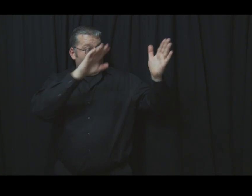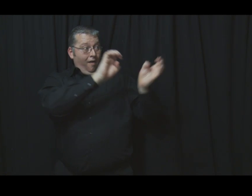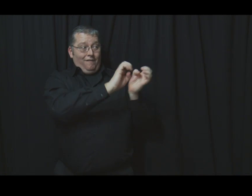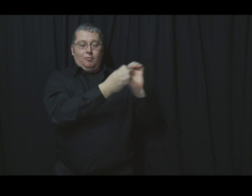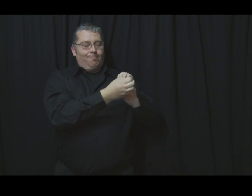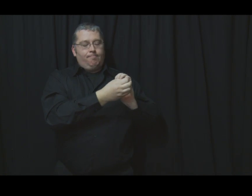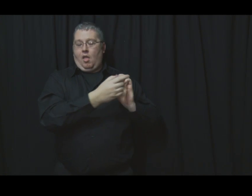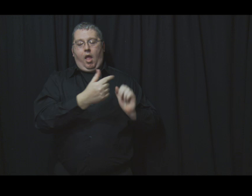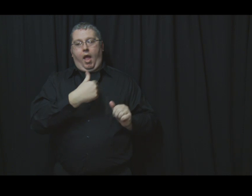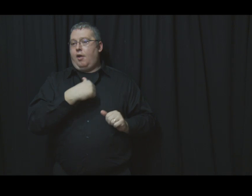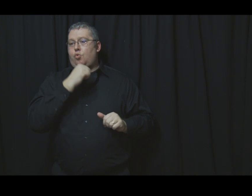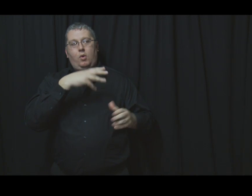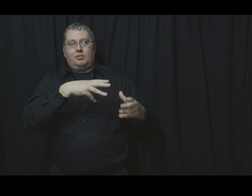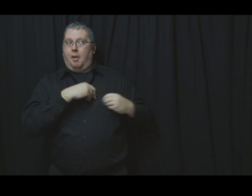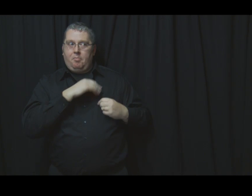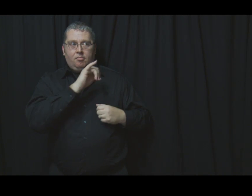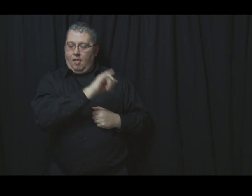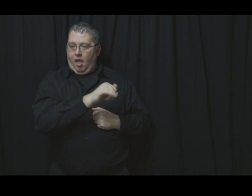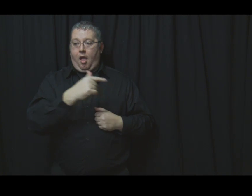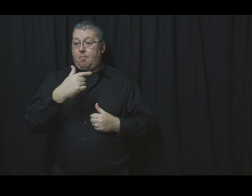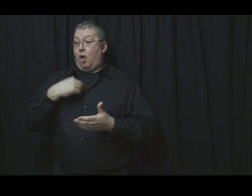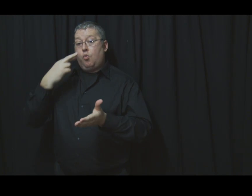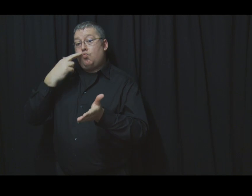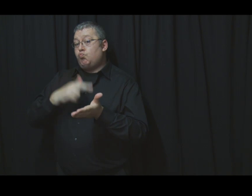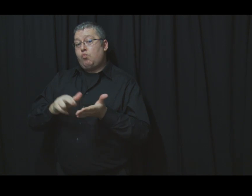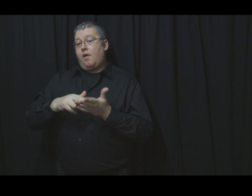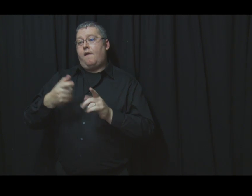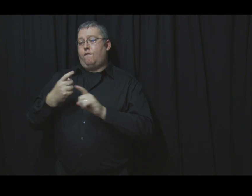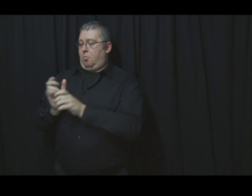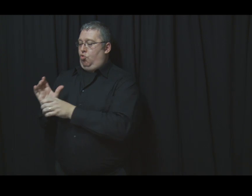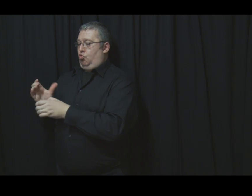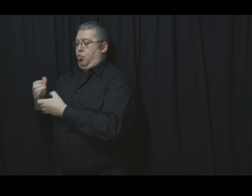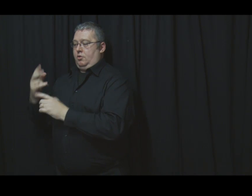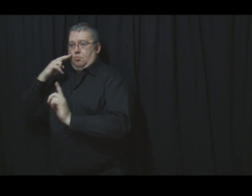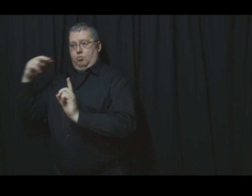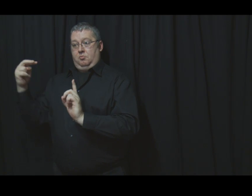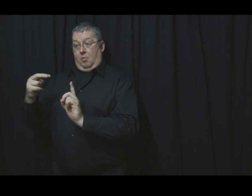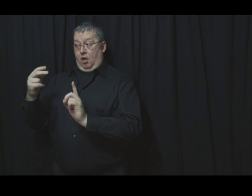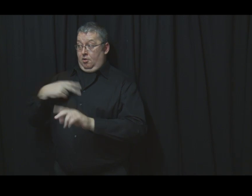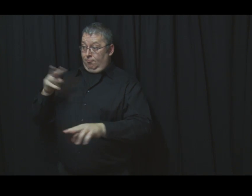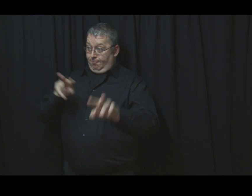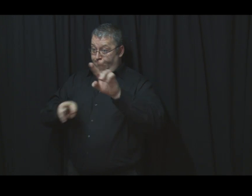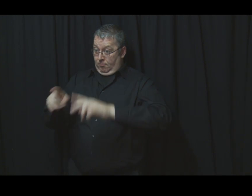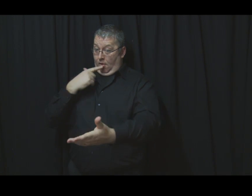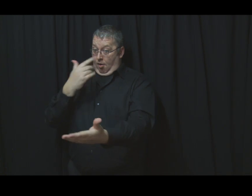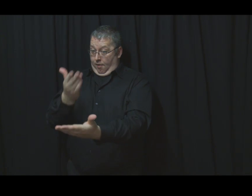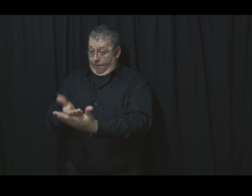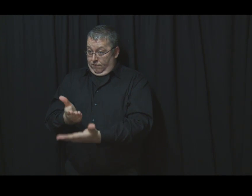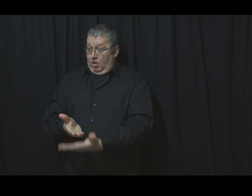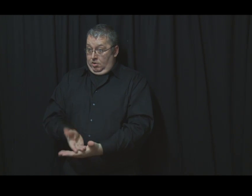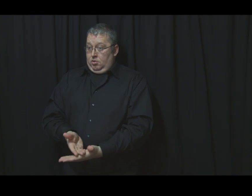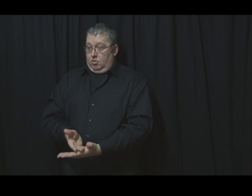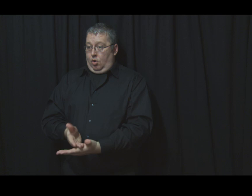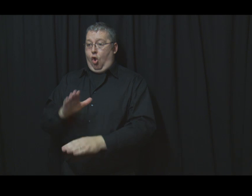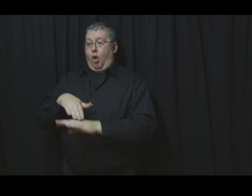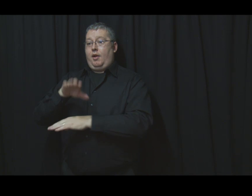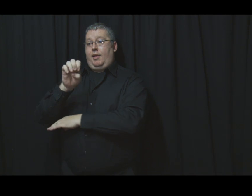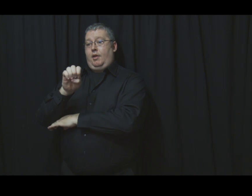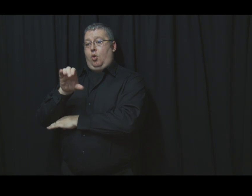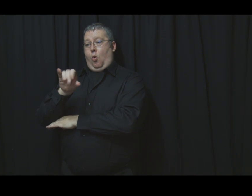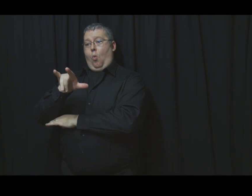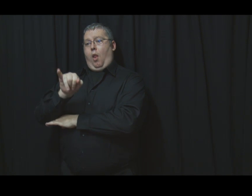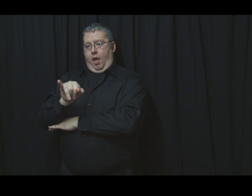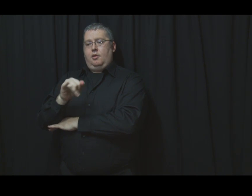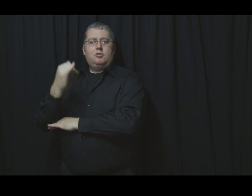that position, and I do my research from a creation perspective. When I look at the evidence that people cite of E. coli